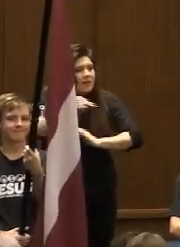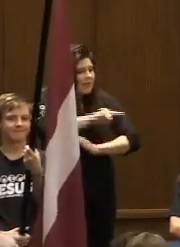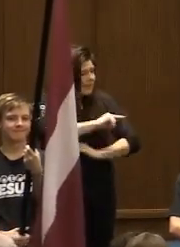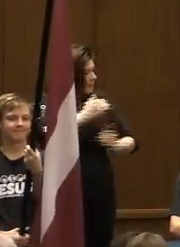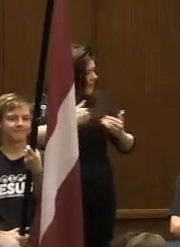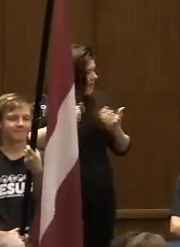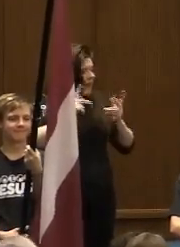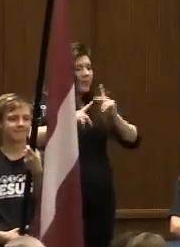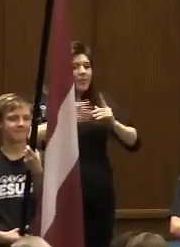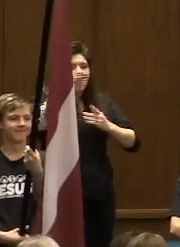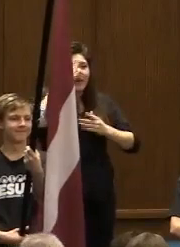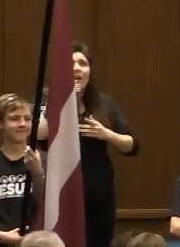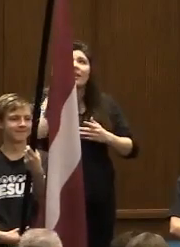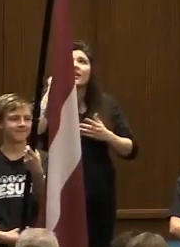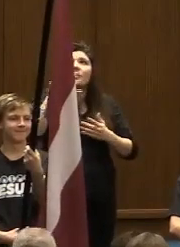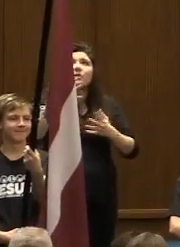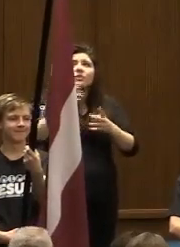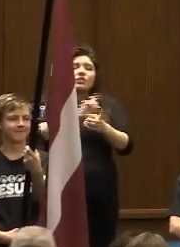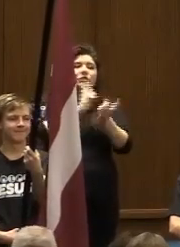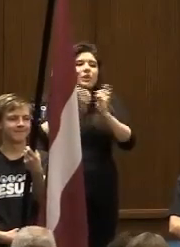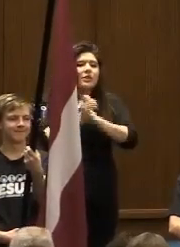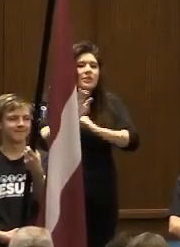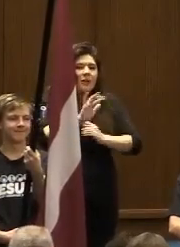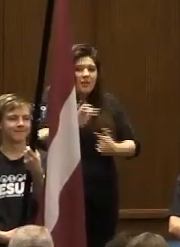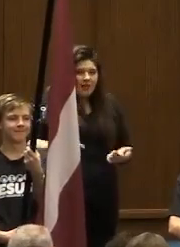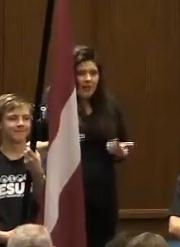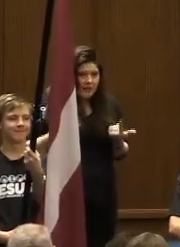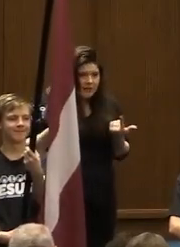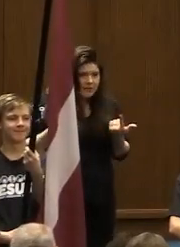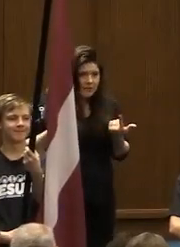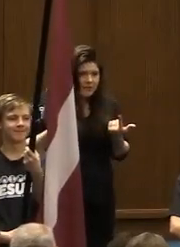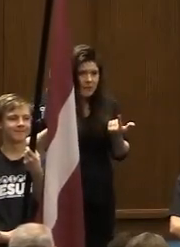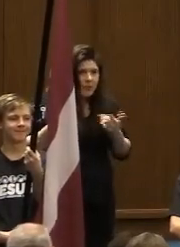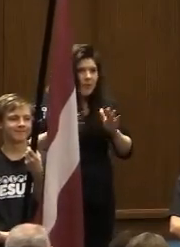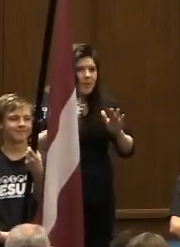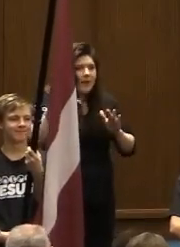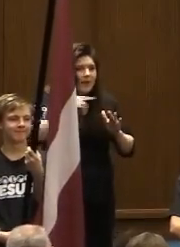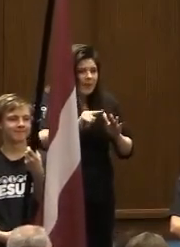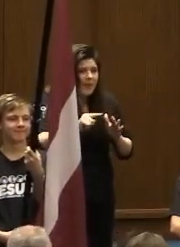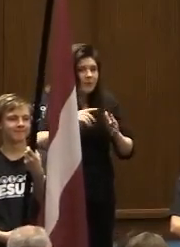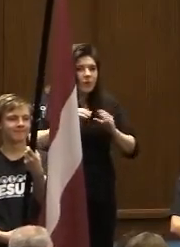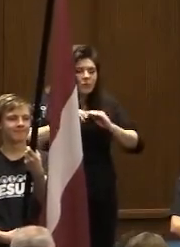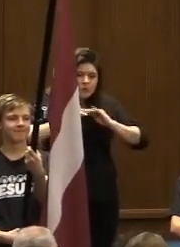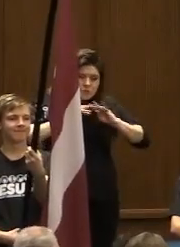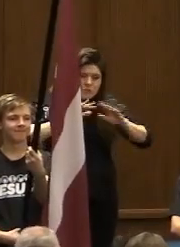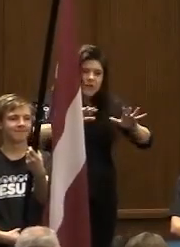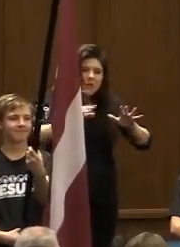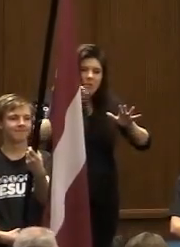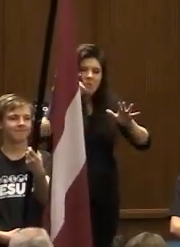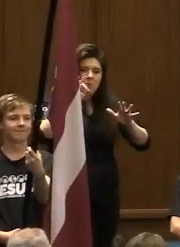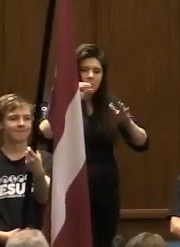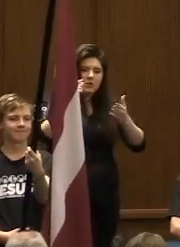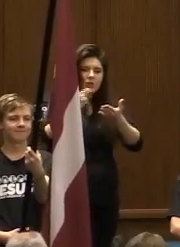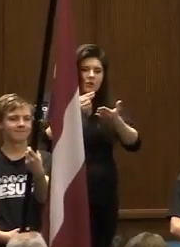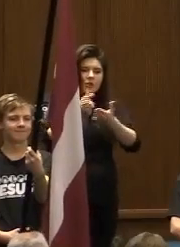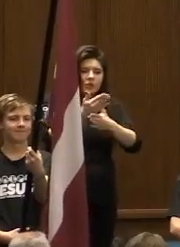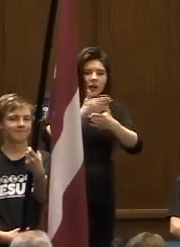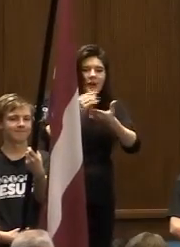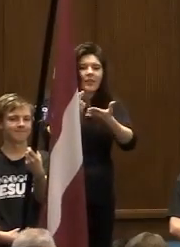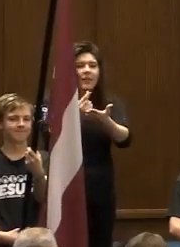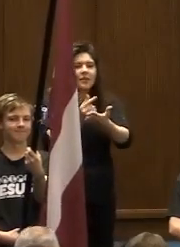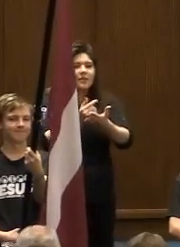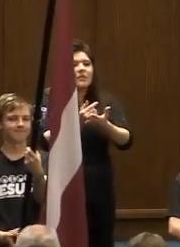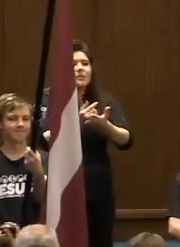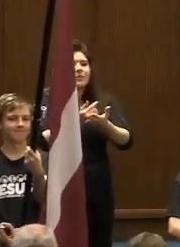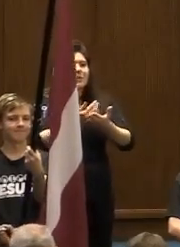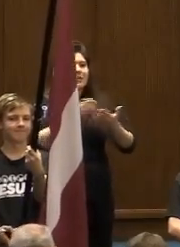will be changing their lives and preparing them to go out into all the world and share the gospel. So let's give it up for